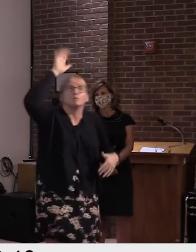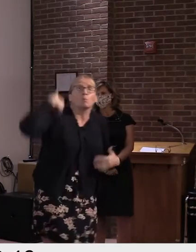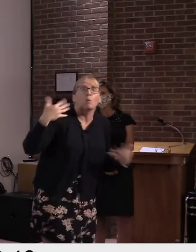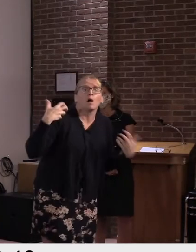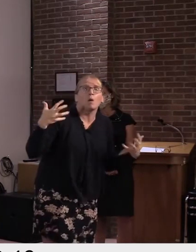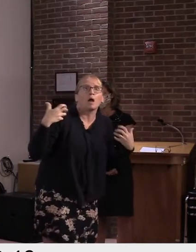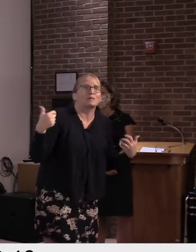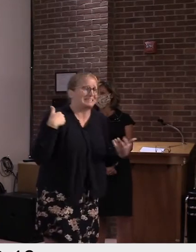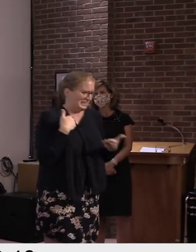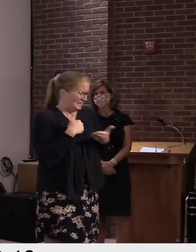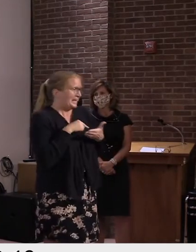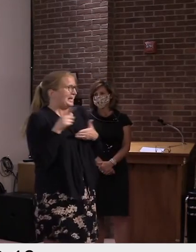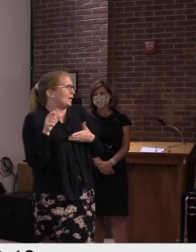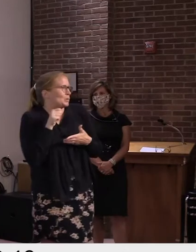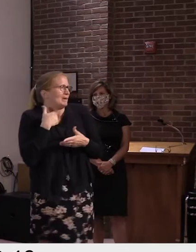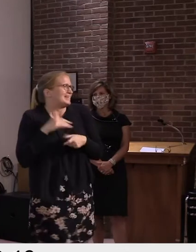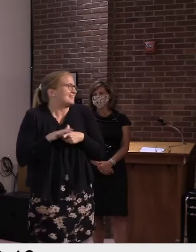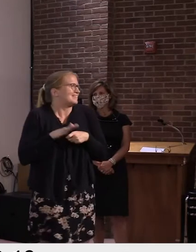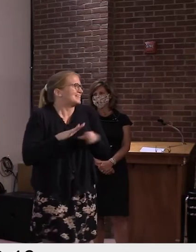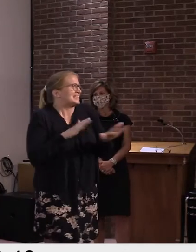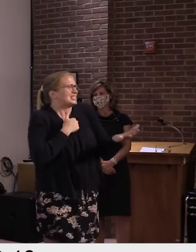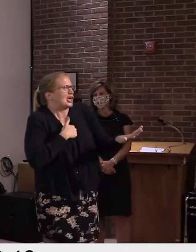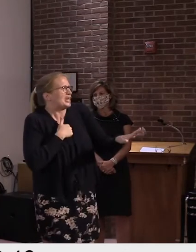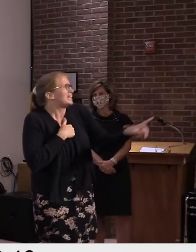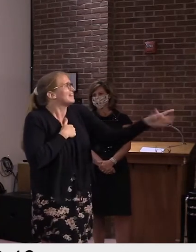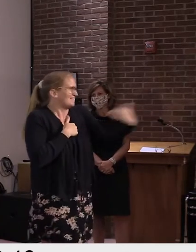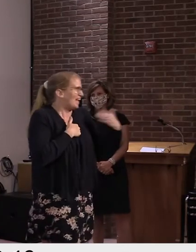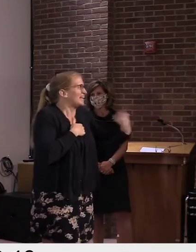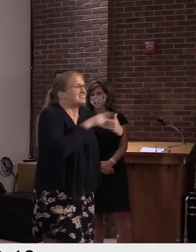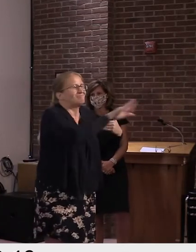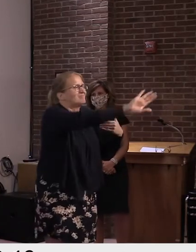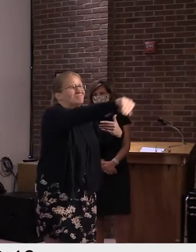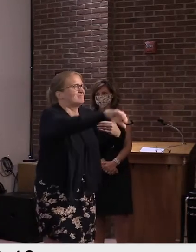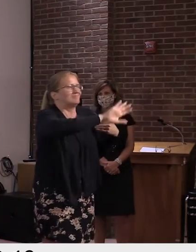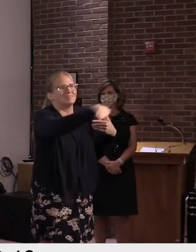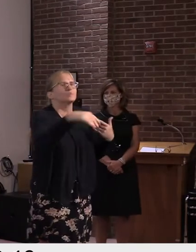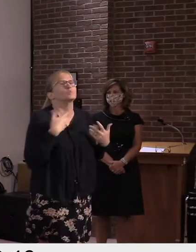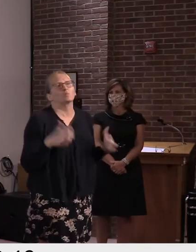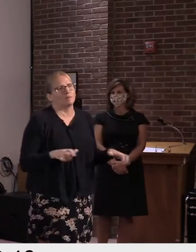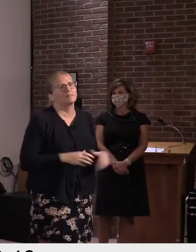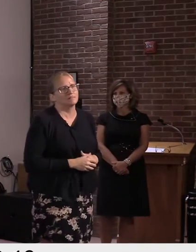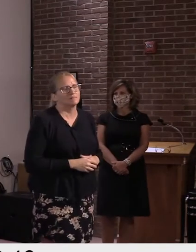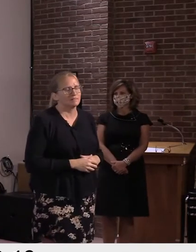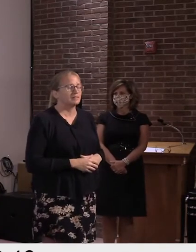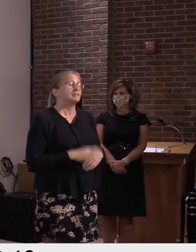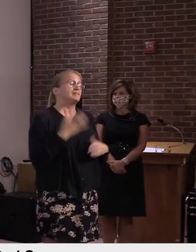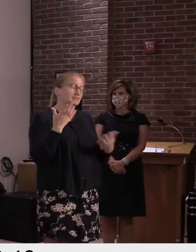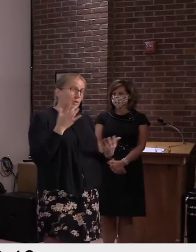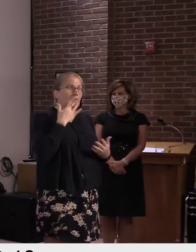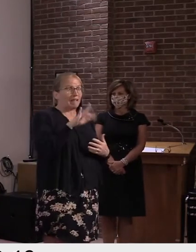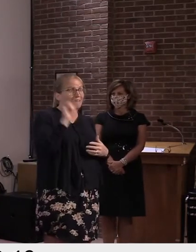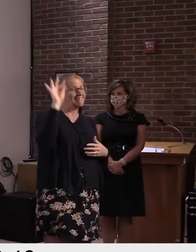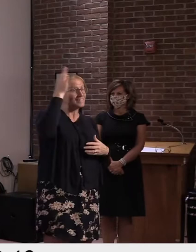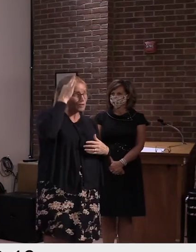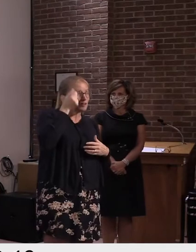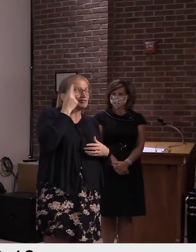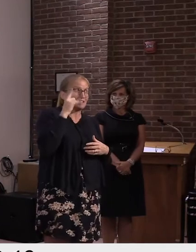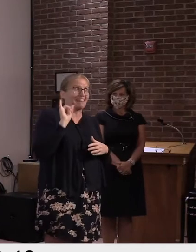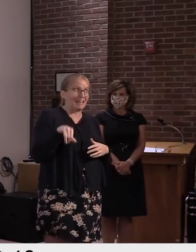state could not obtain enough. Fortunately, the federal government understands those principles as well and